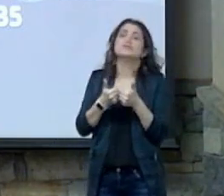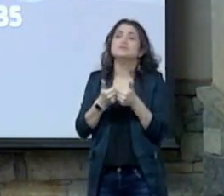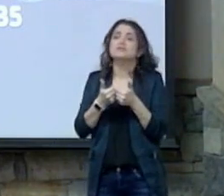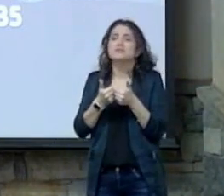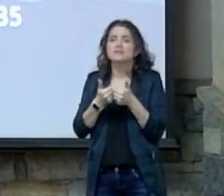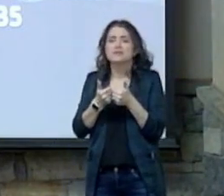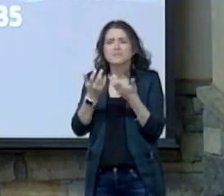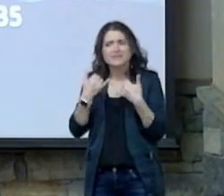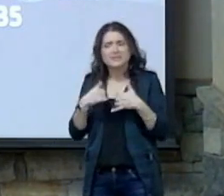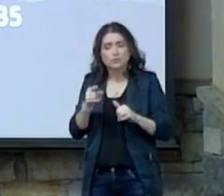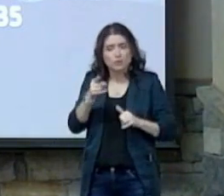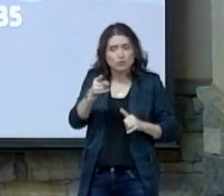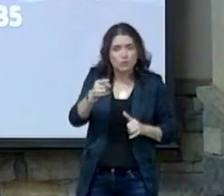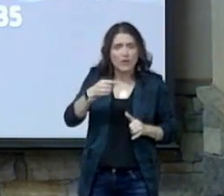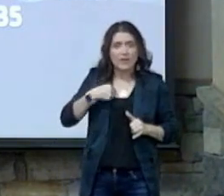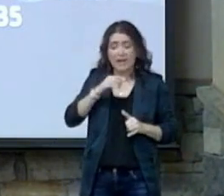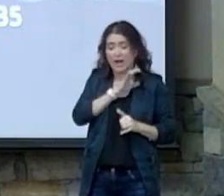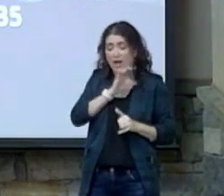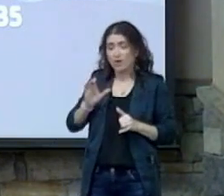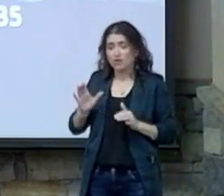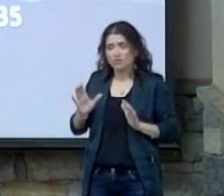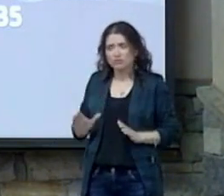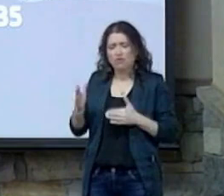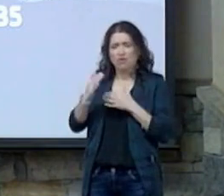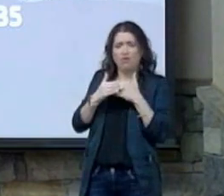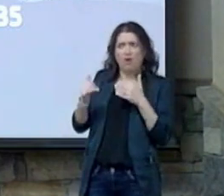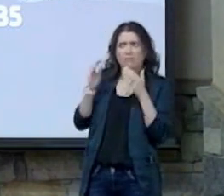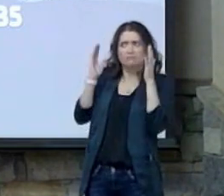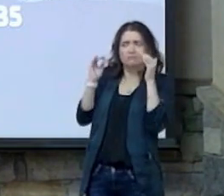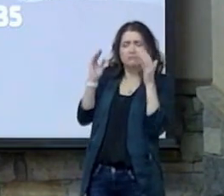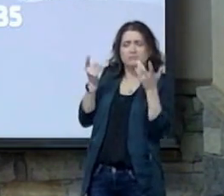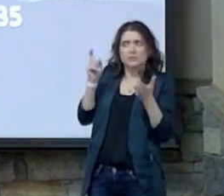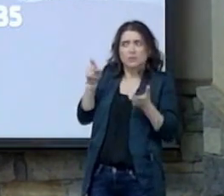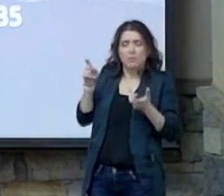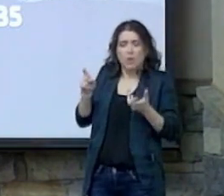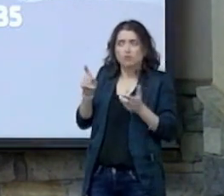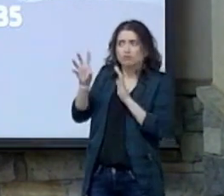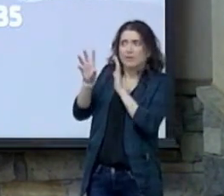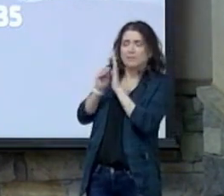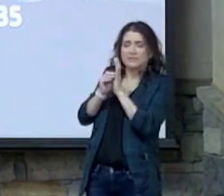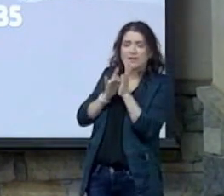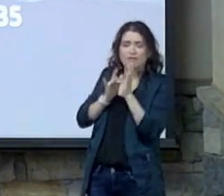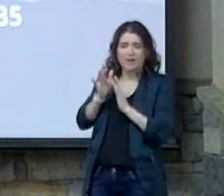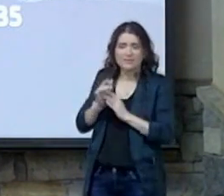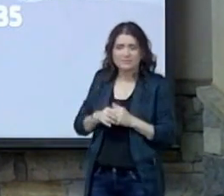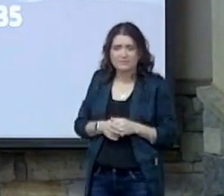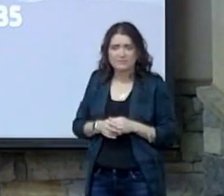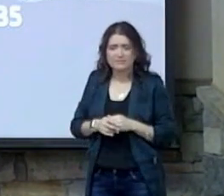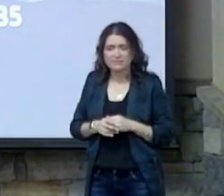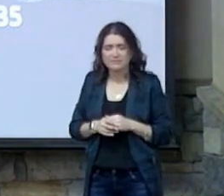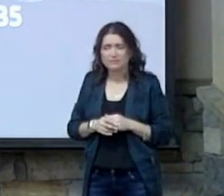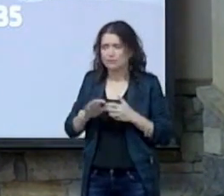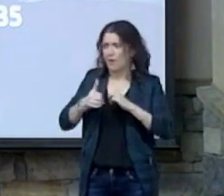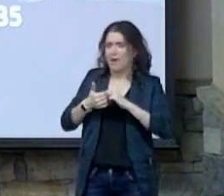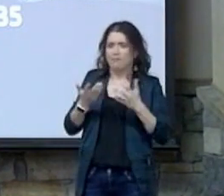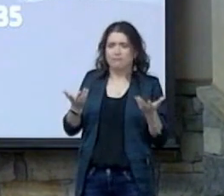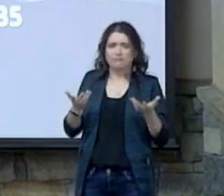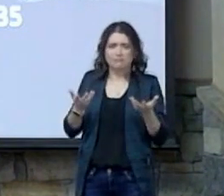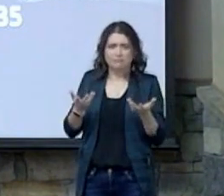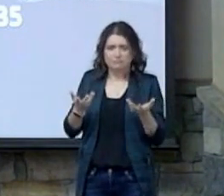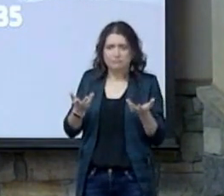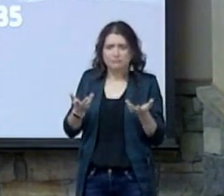yet it's what you and I as Christians are called to do as we are supposed to imitate Christ. So how do we do all